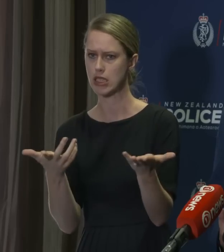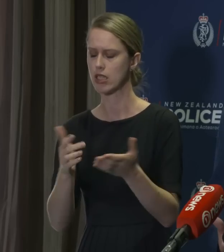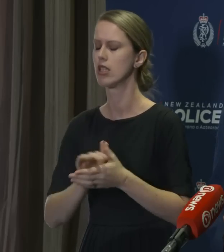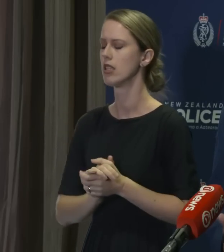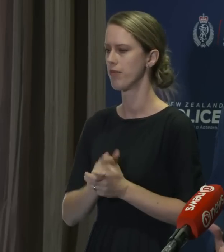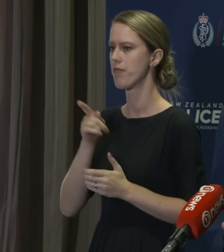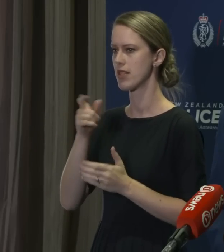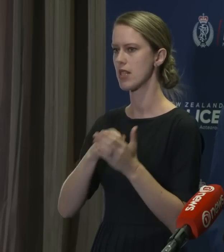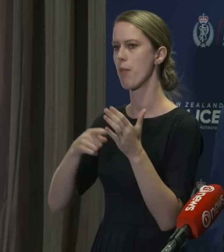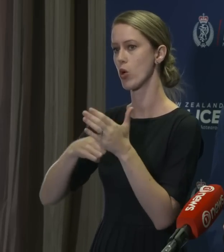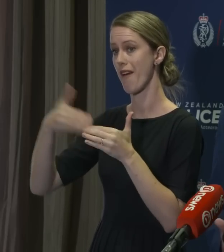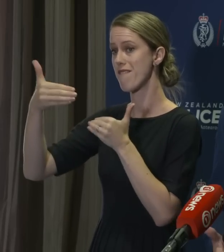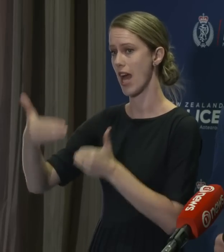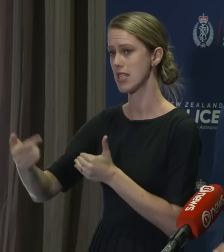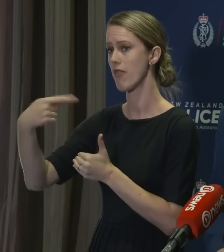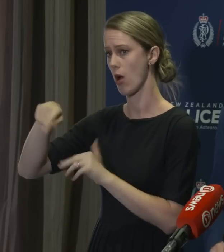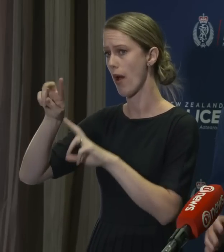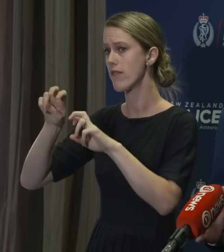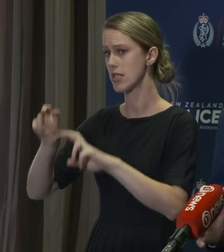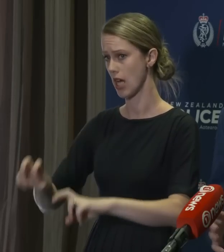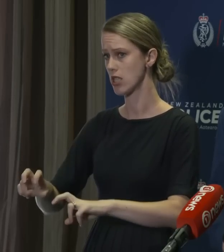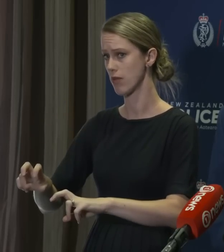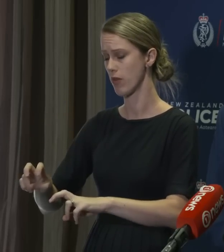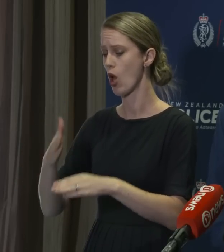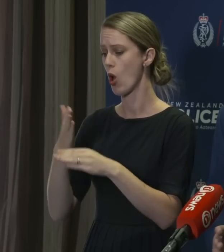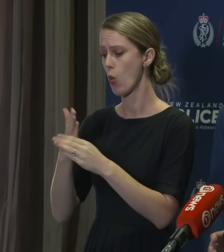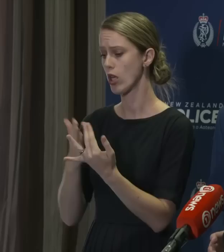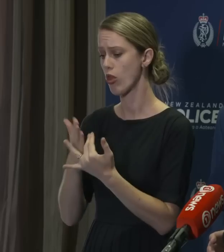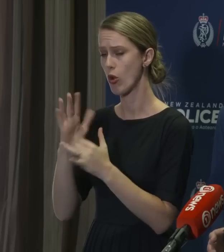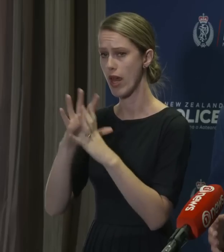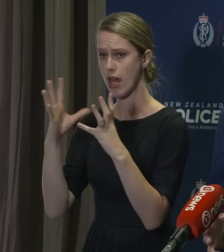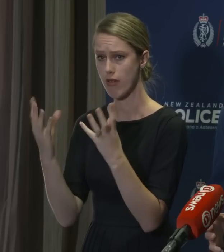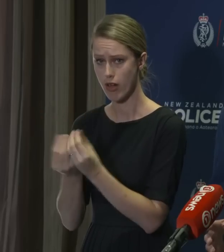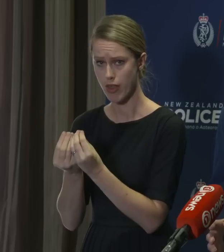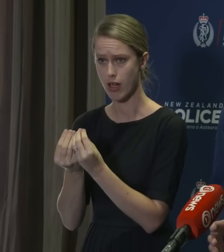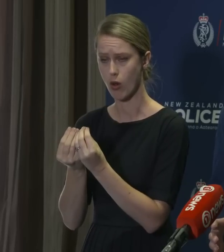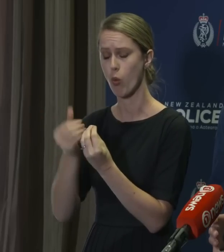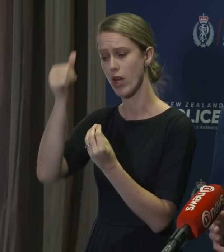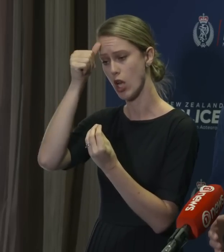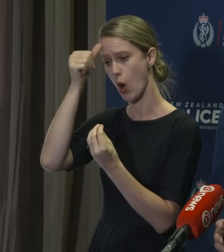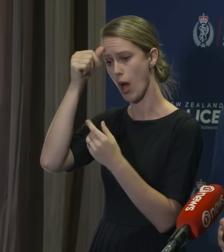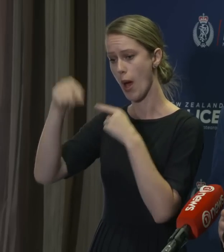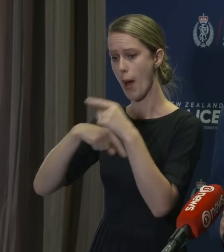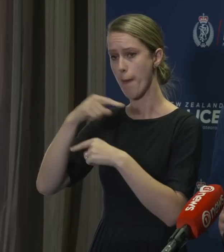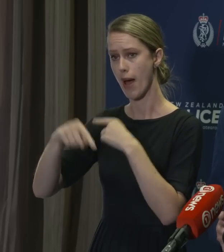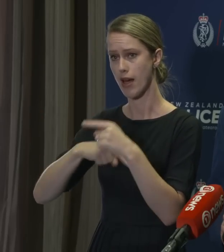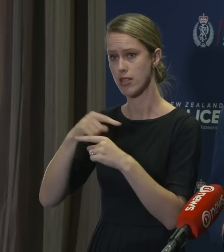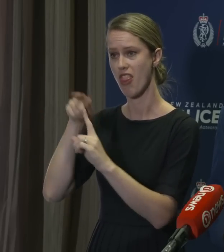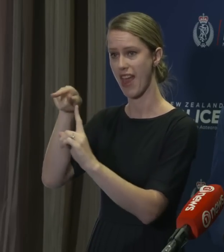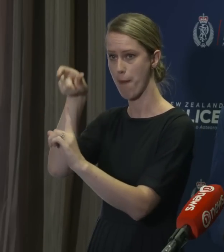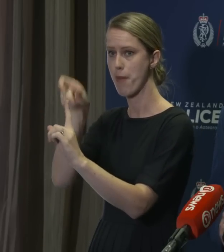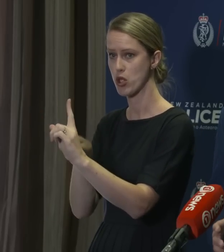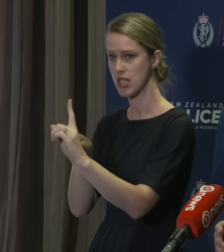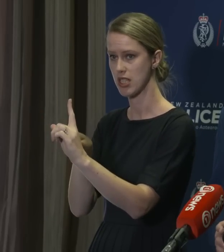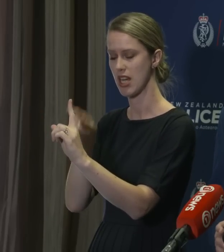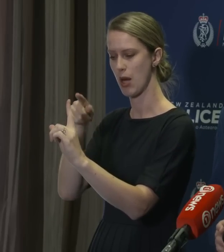very important phase of our investigation. We're working through everything we know about the person